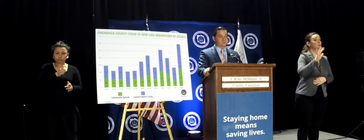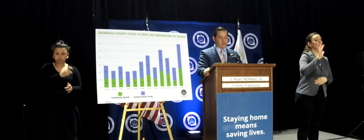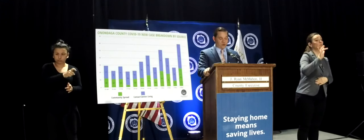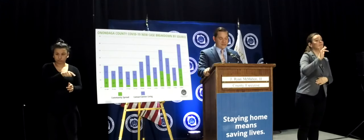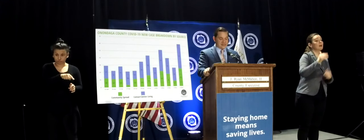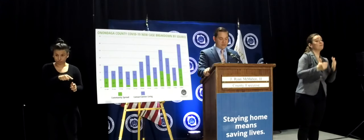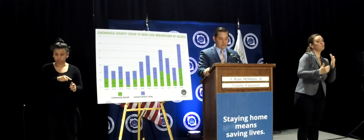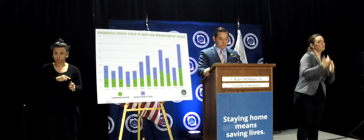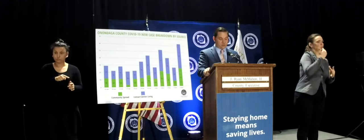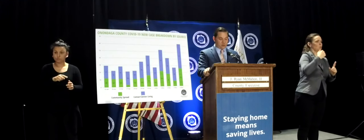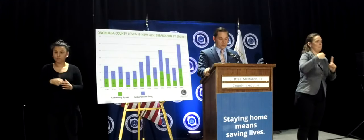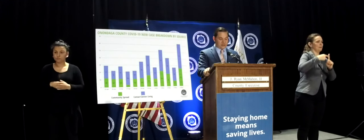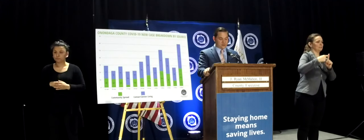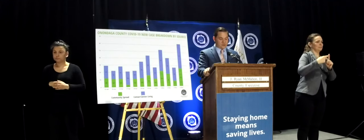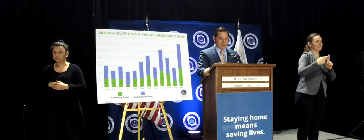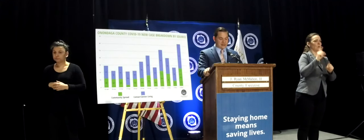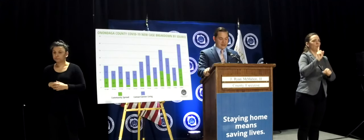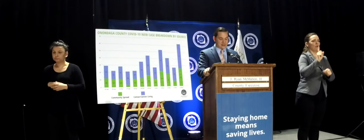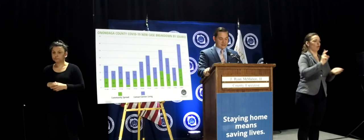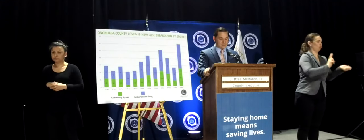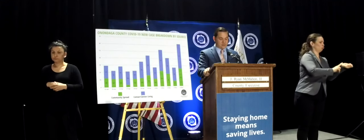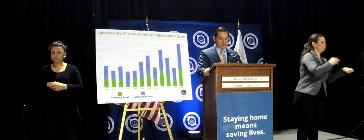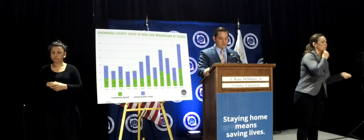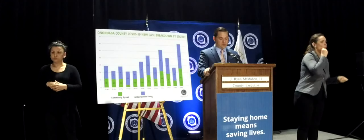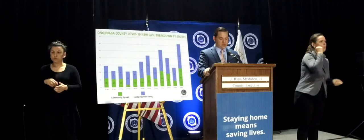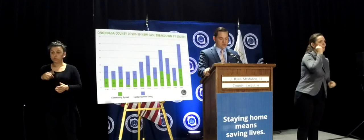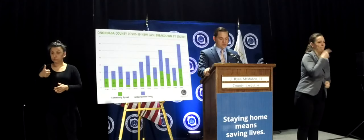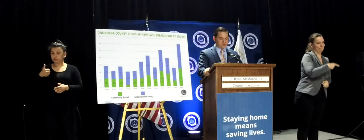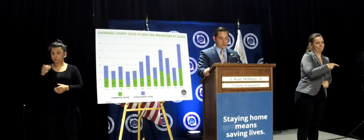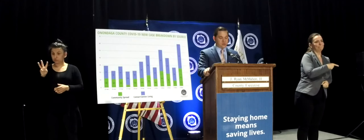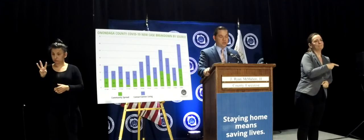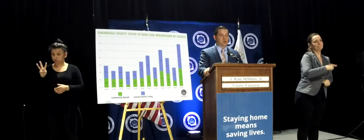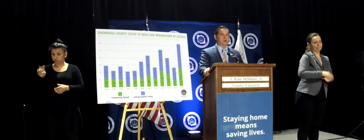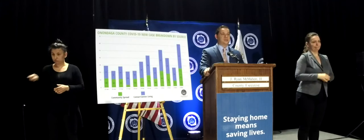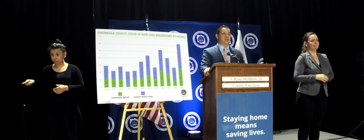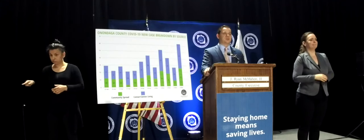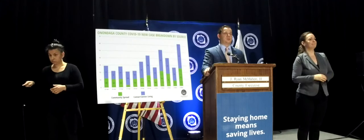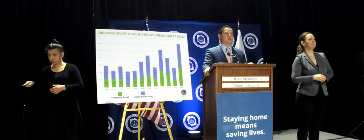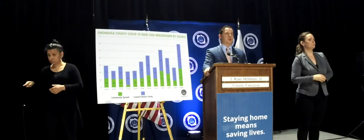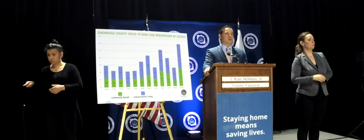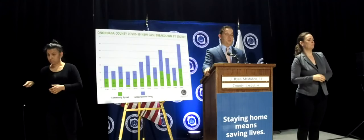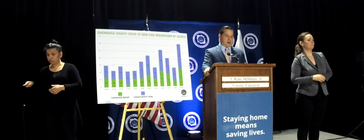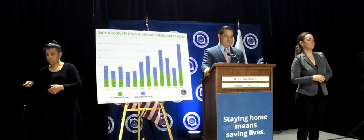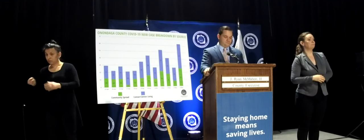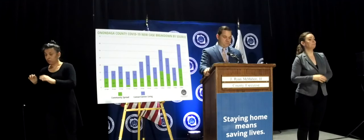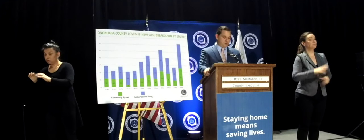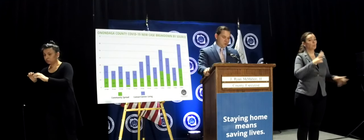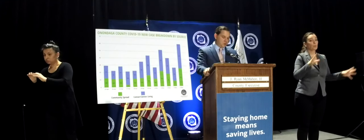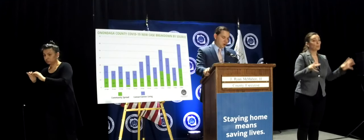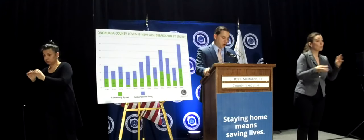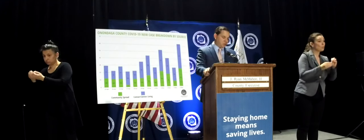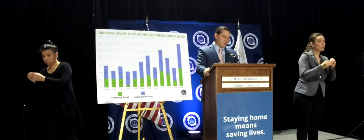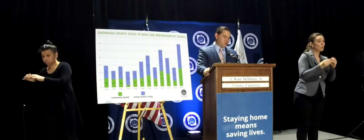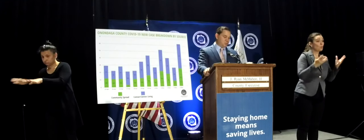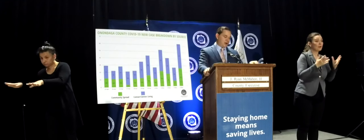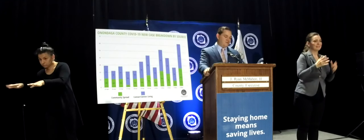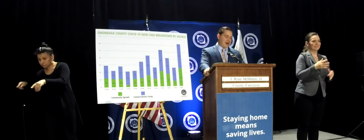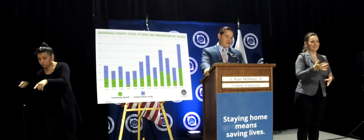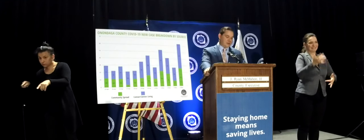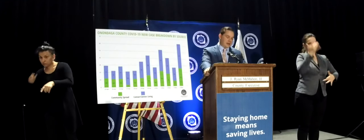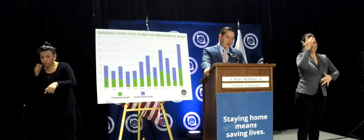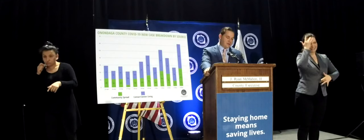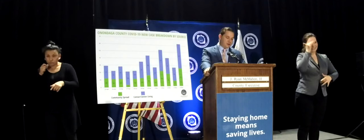cases, 37 are related to contacts and affiliations, 26 from community spread. Our community